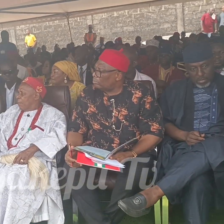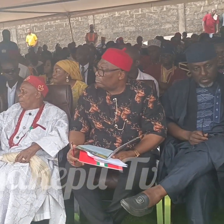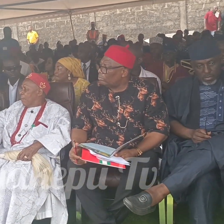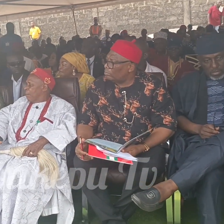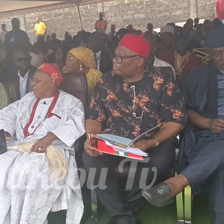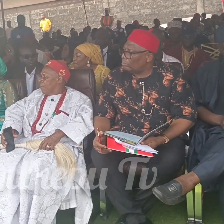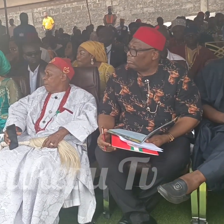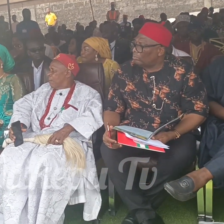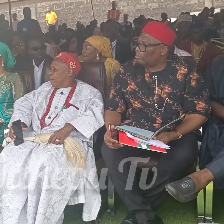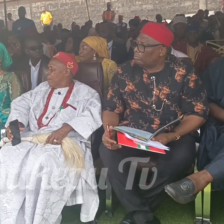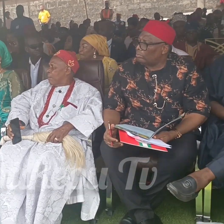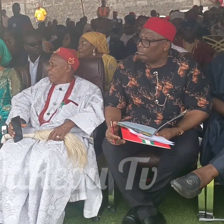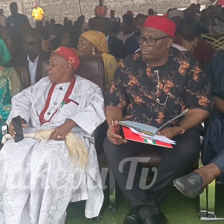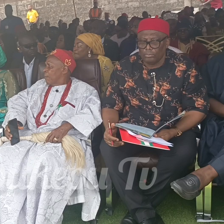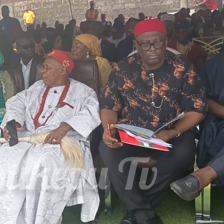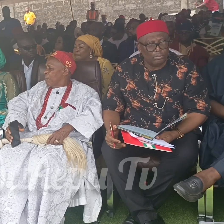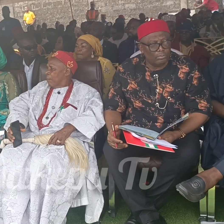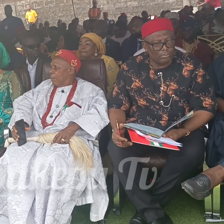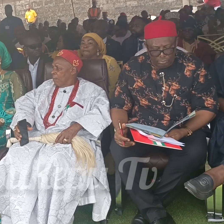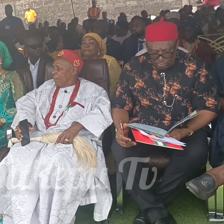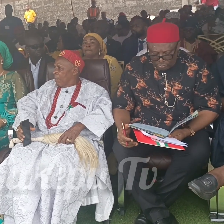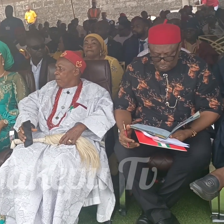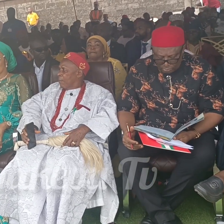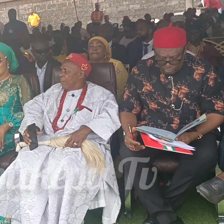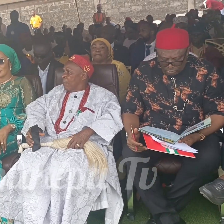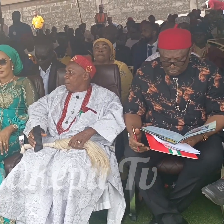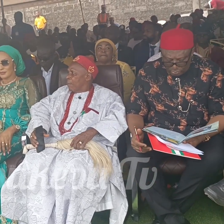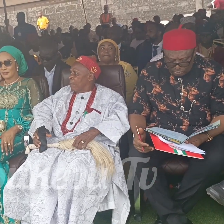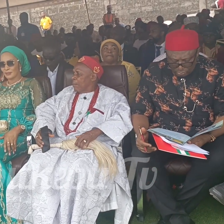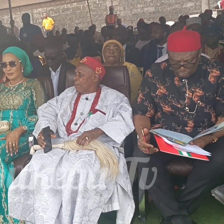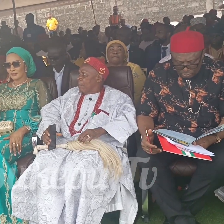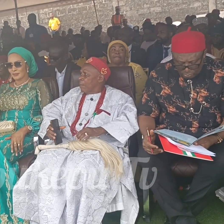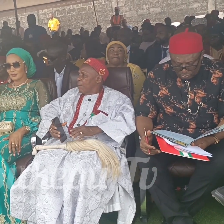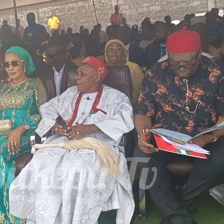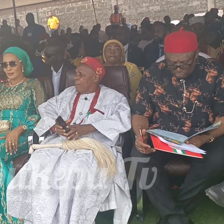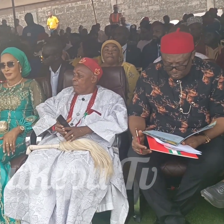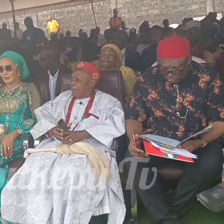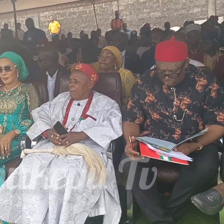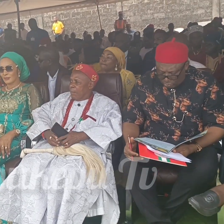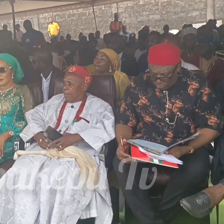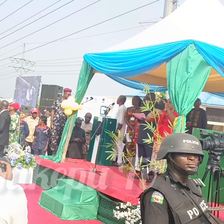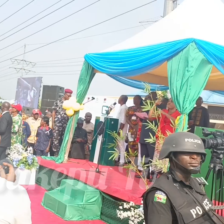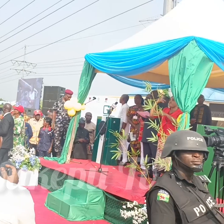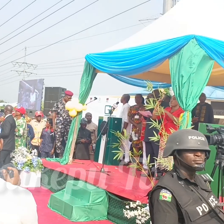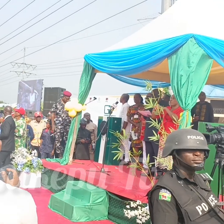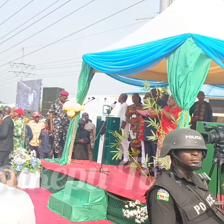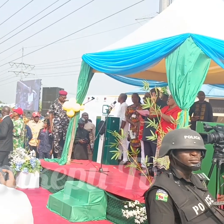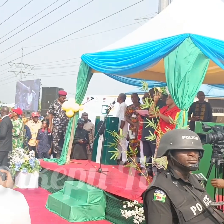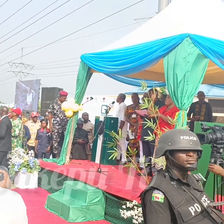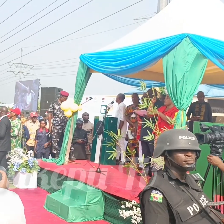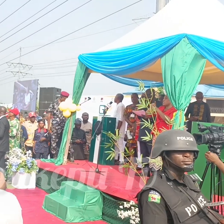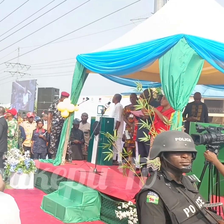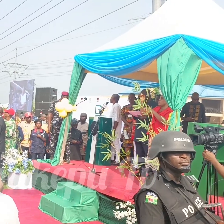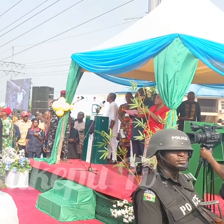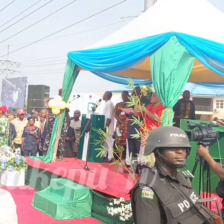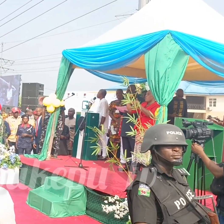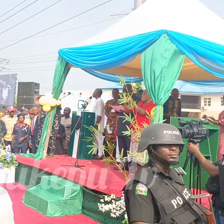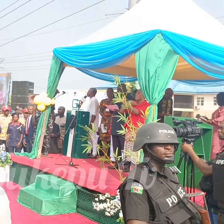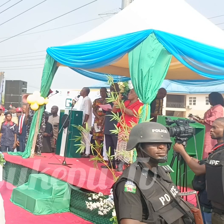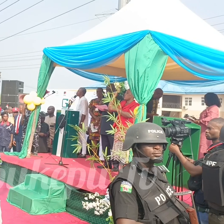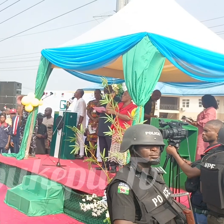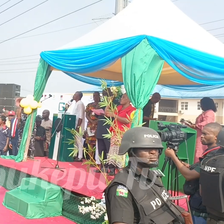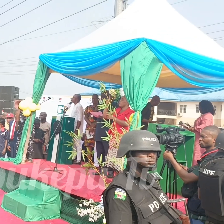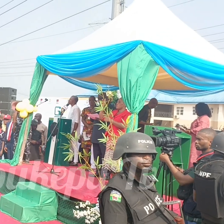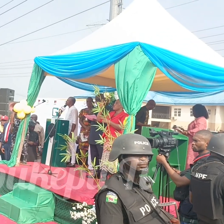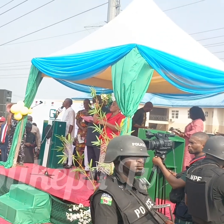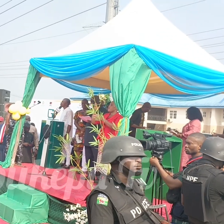distinguished Senator Austin Akabondo. You're highly welcome. Let me welcome also 40 kilometers of new 11 kV